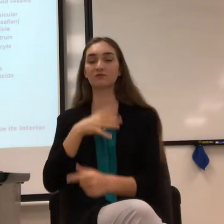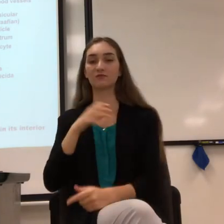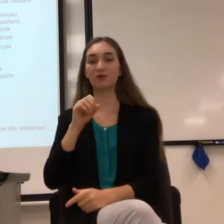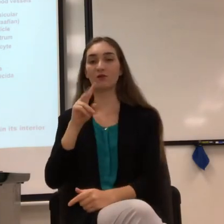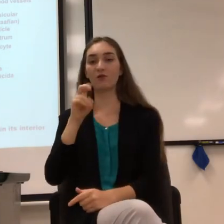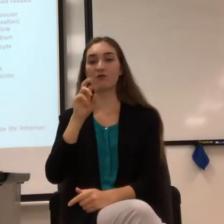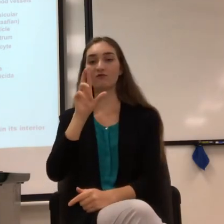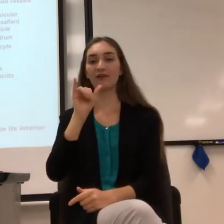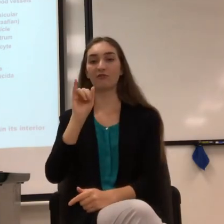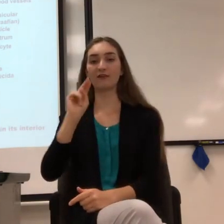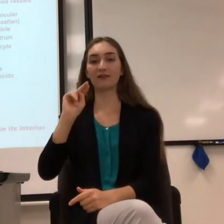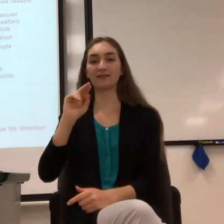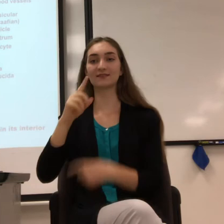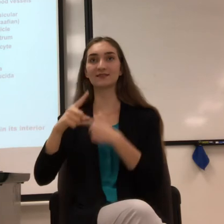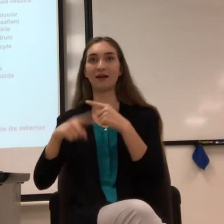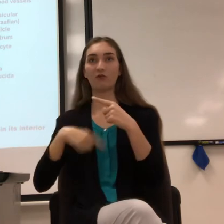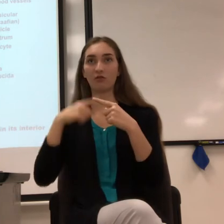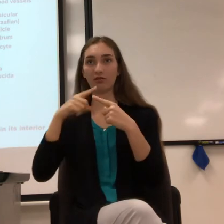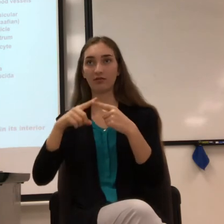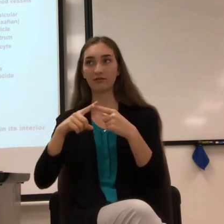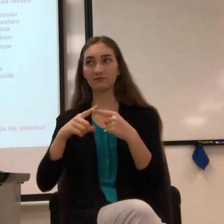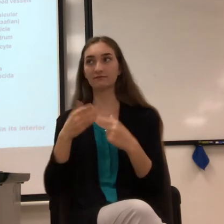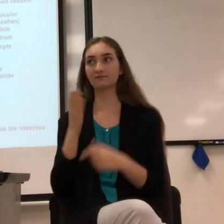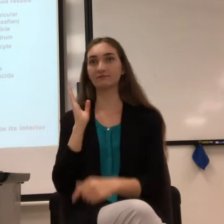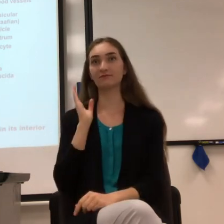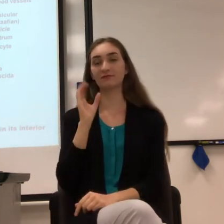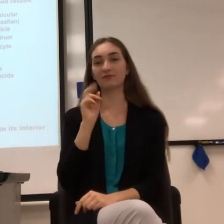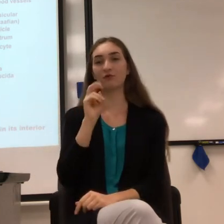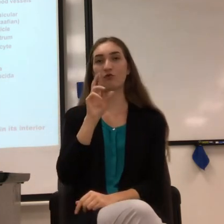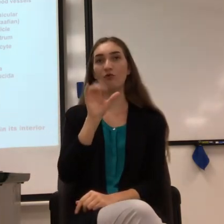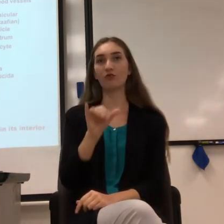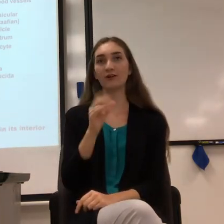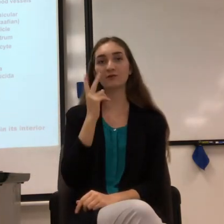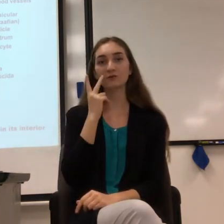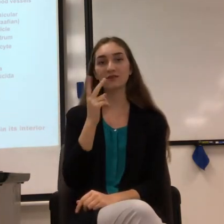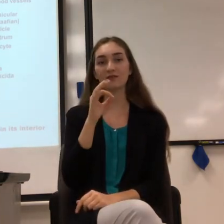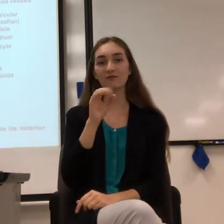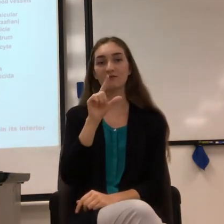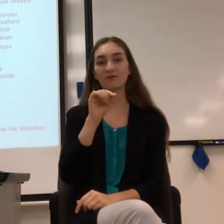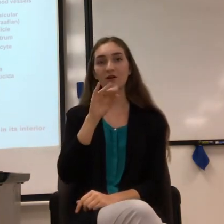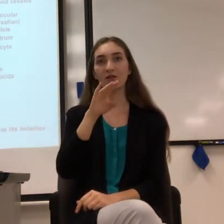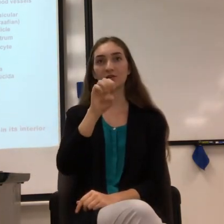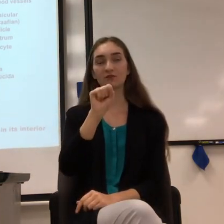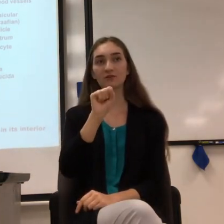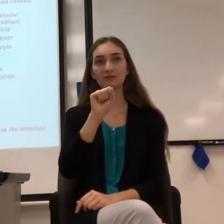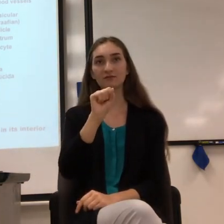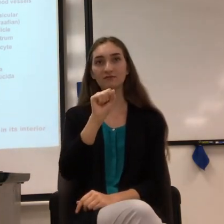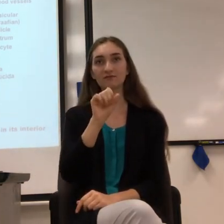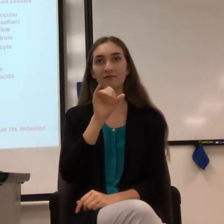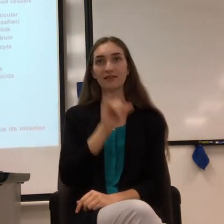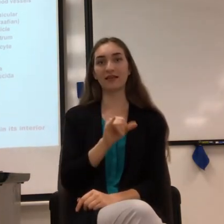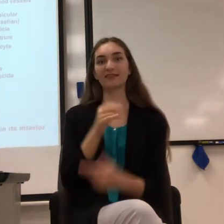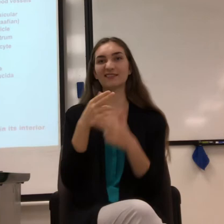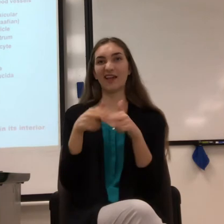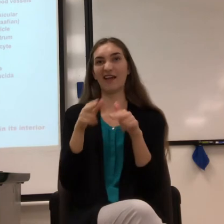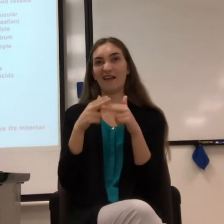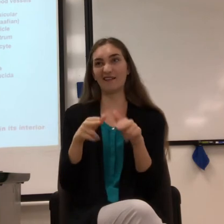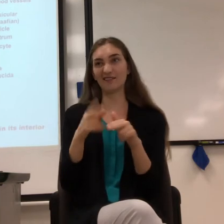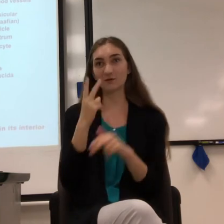ovary, and inside there of the follicles is the egg, the oocyte, and meiosis is